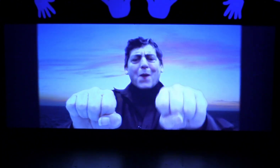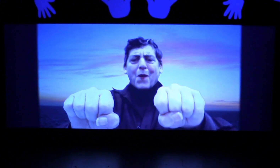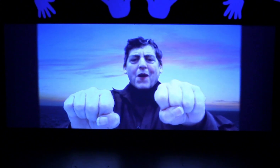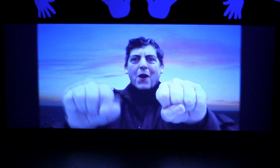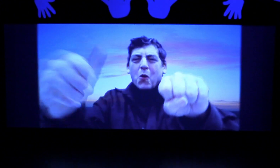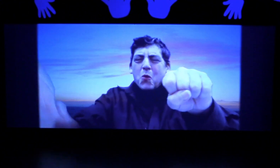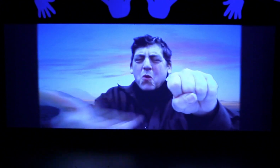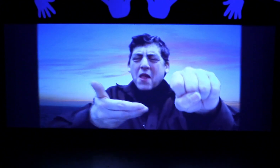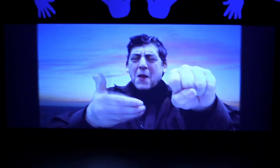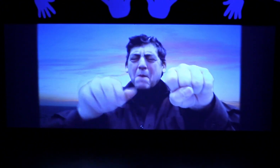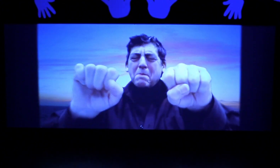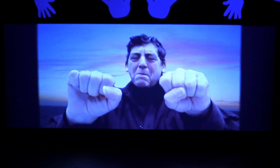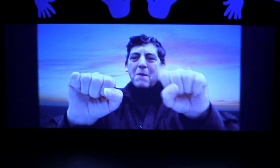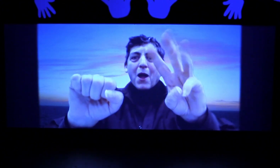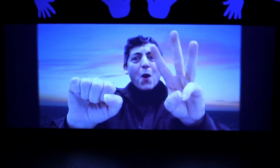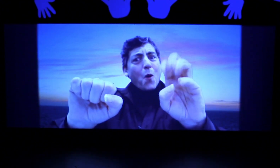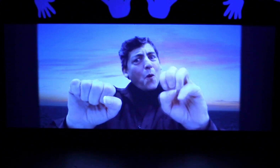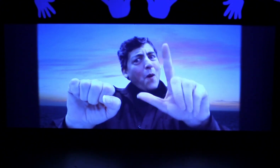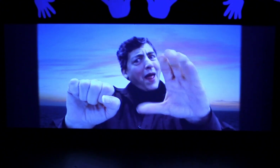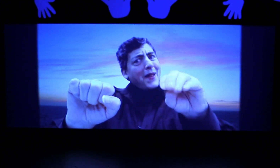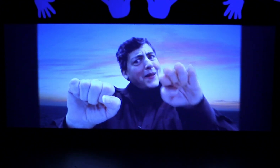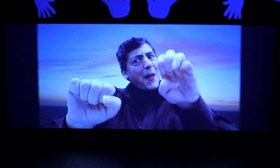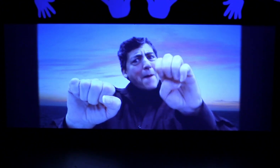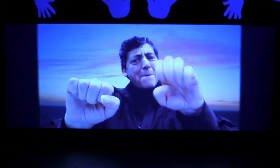Hello. Welcome. Welcome.